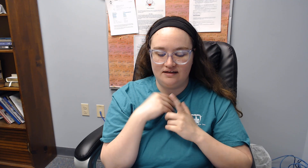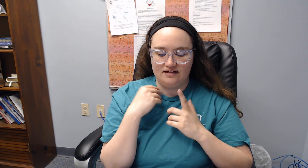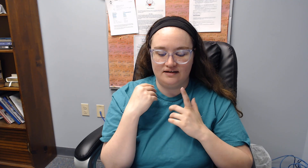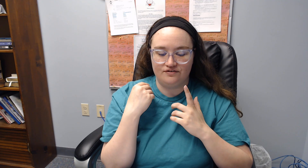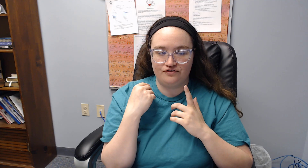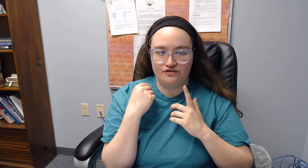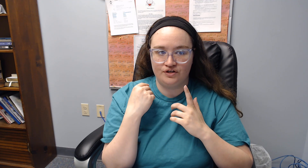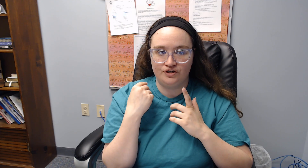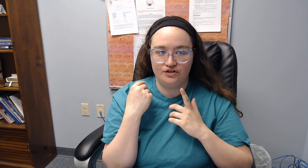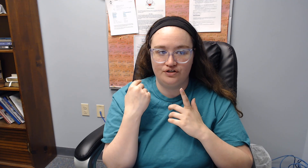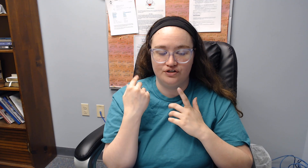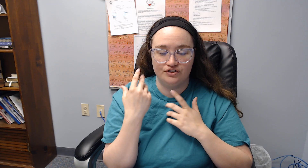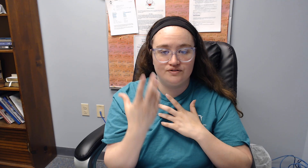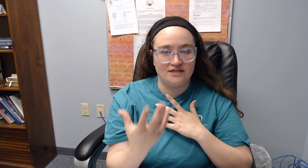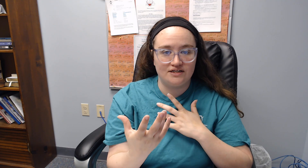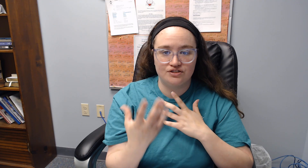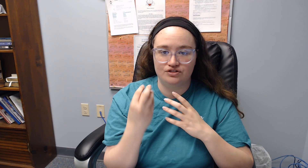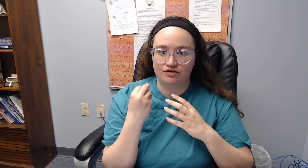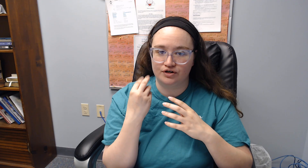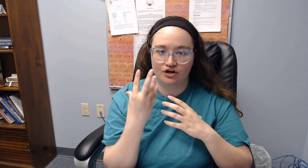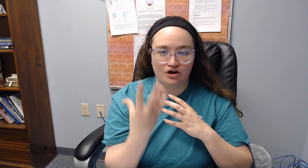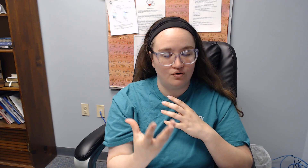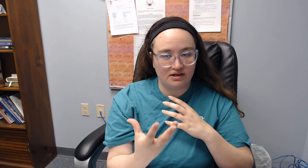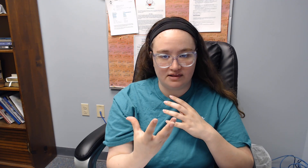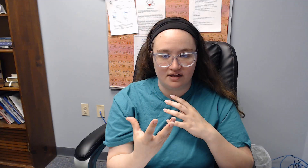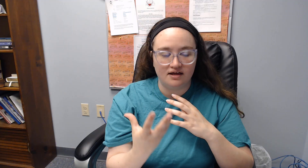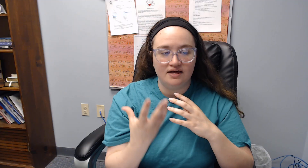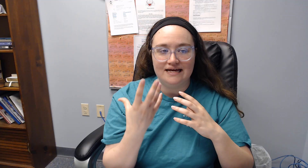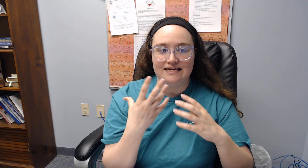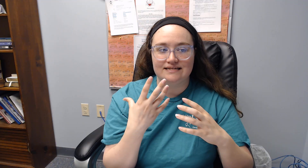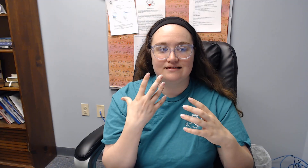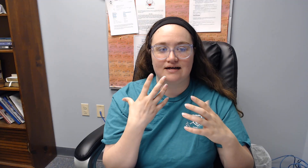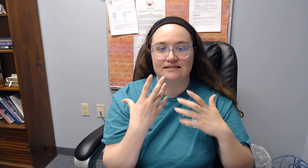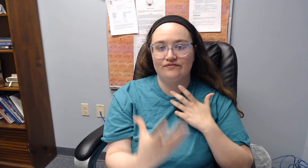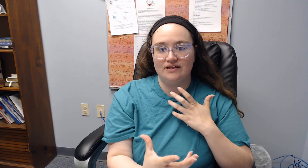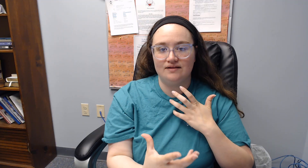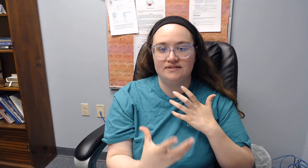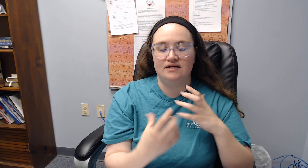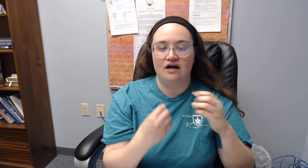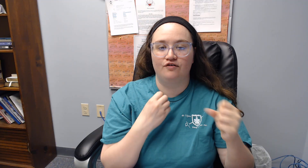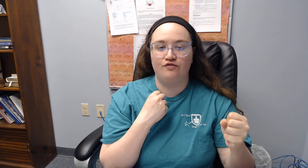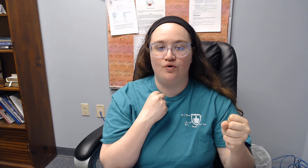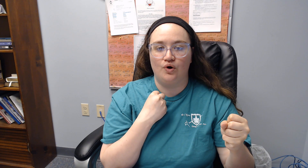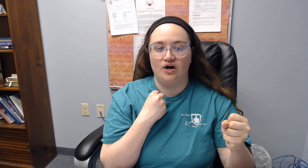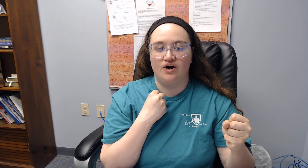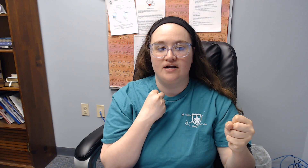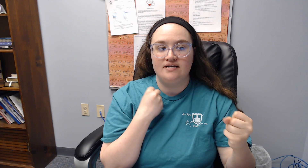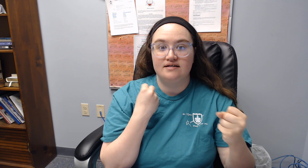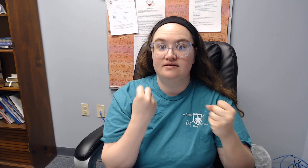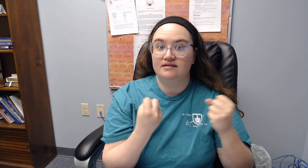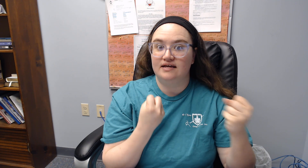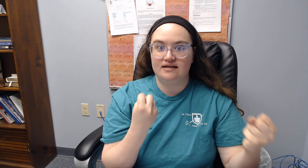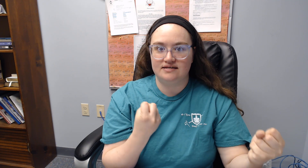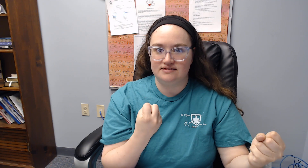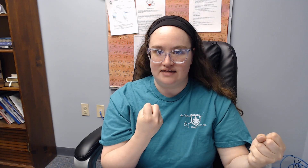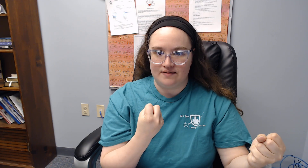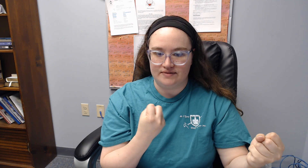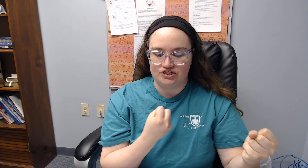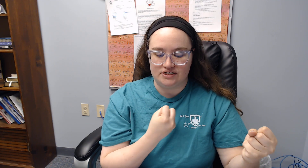If your eustachian tube or your cochlea is not developed enough, or it gets damaged in